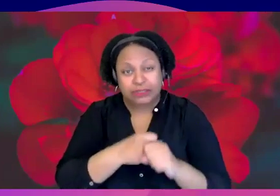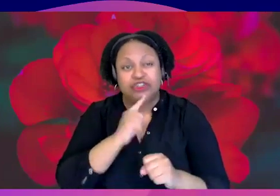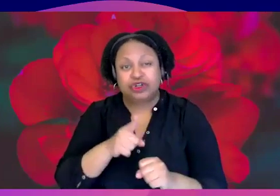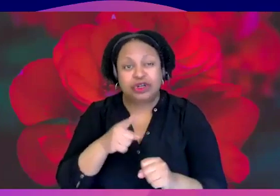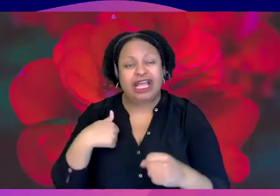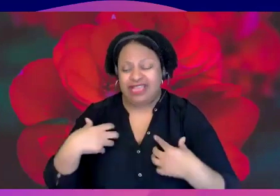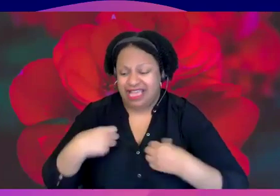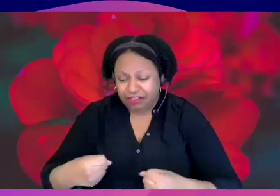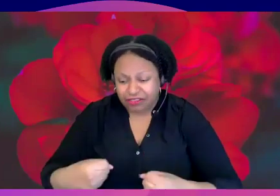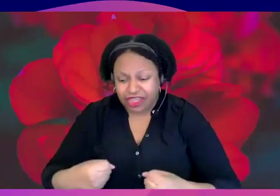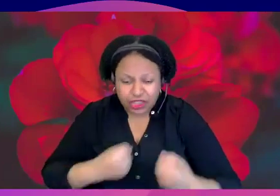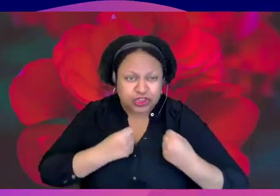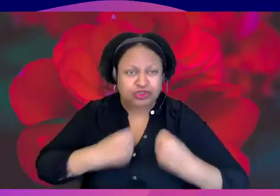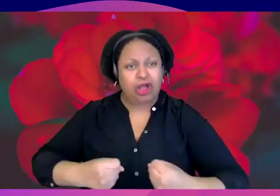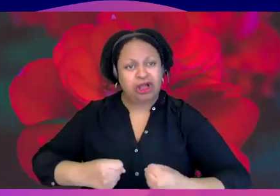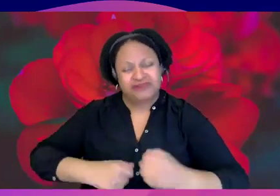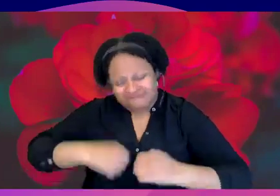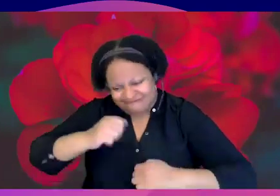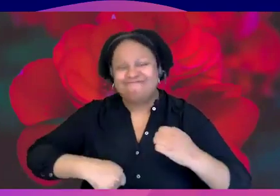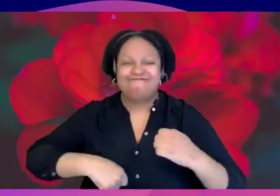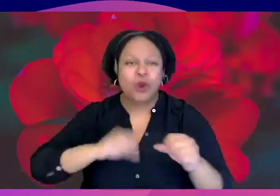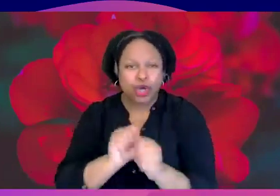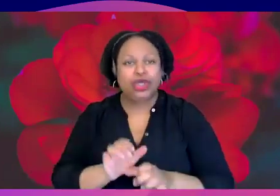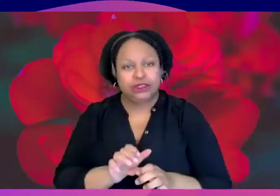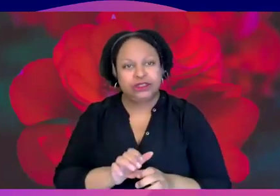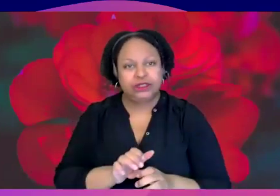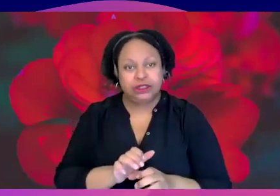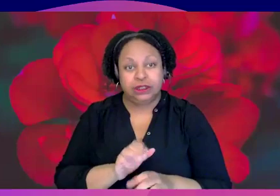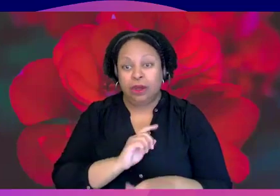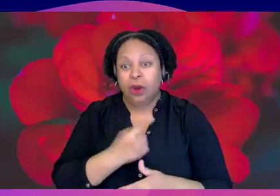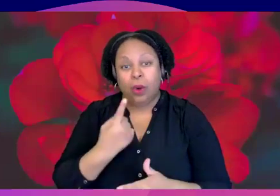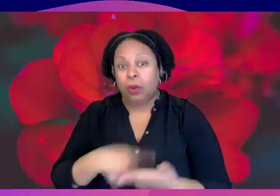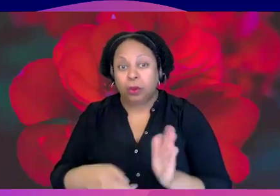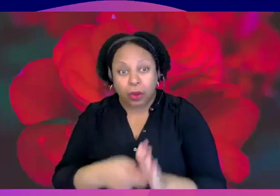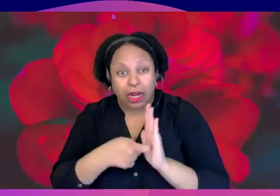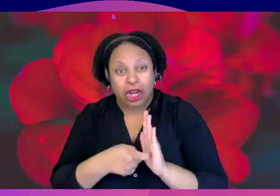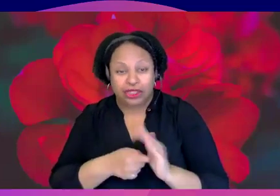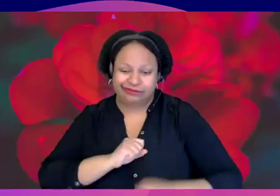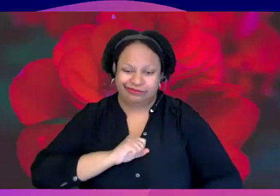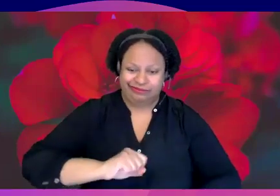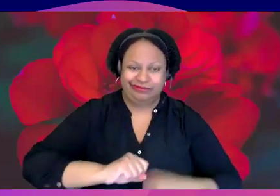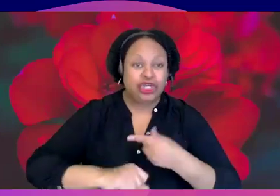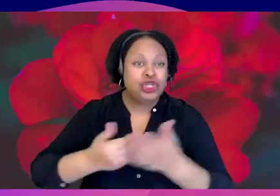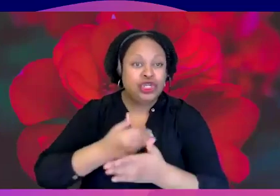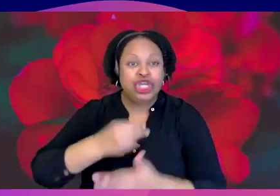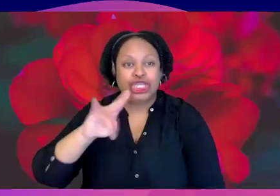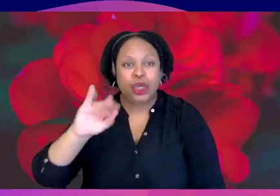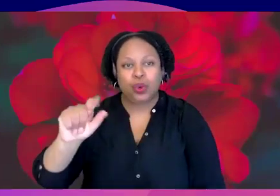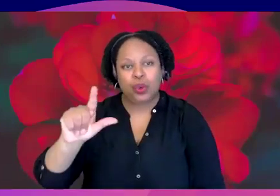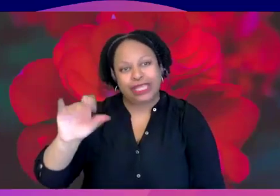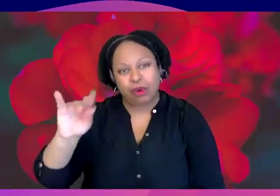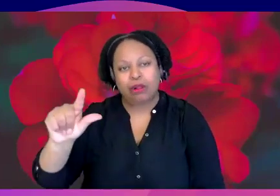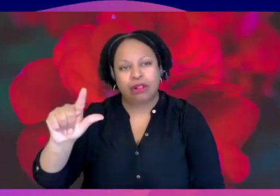and vibrant workforce that we know we can be? What will it take to push back against neoliberal funding models, restrictions,